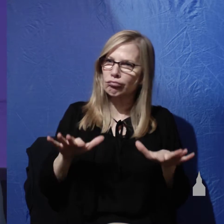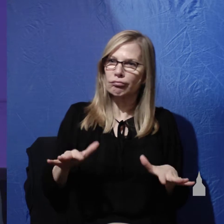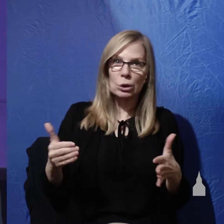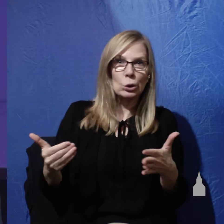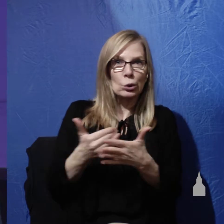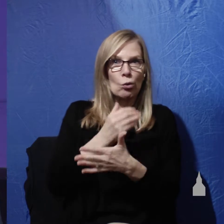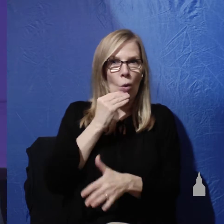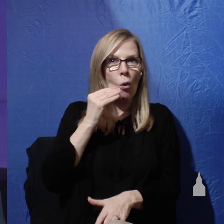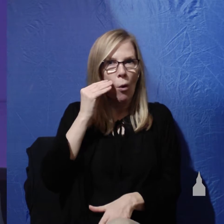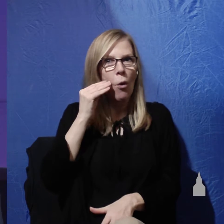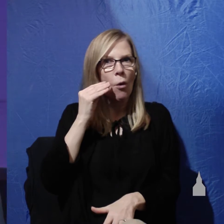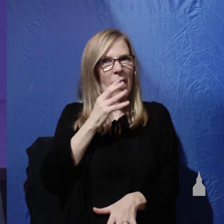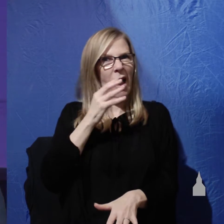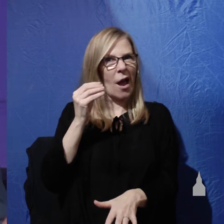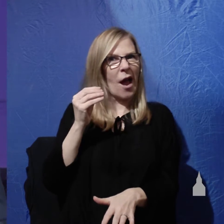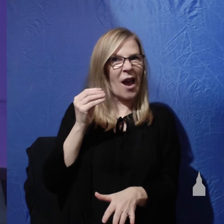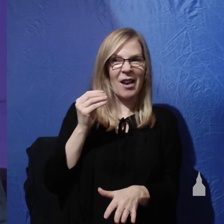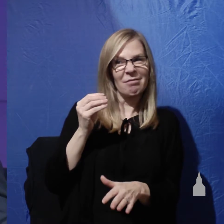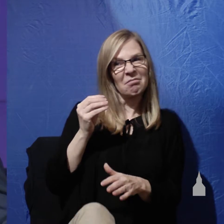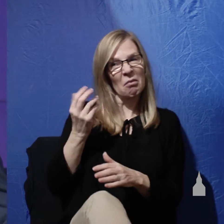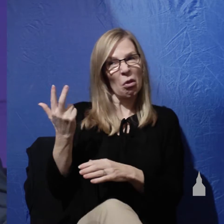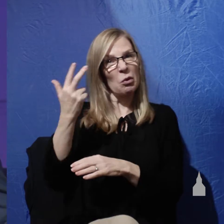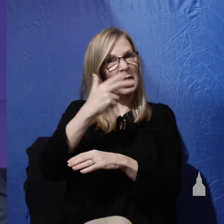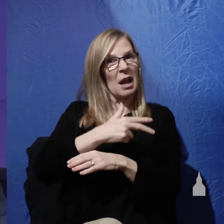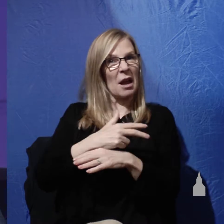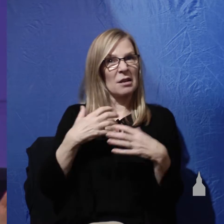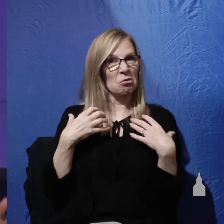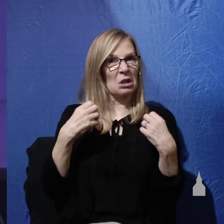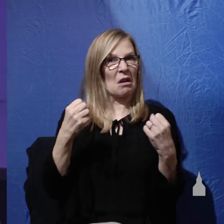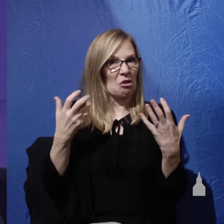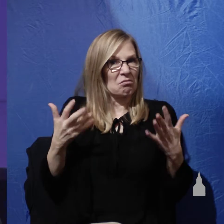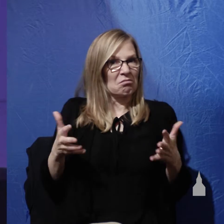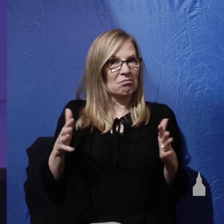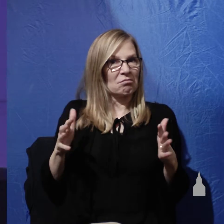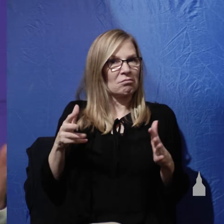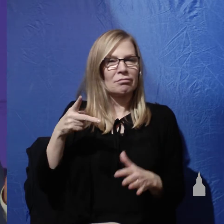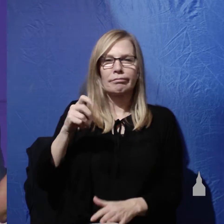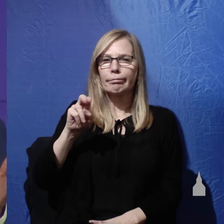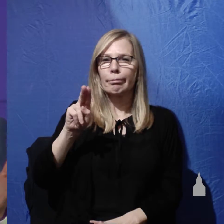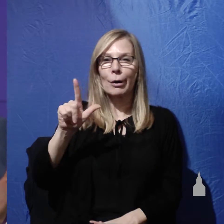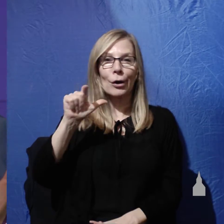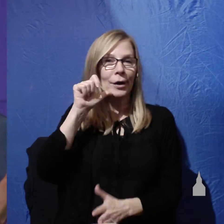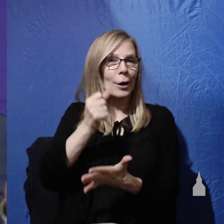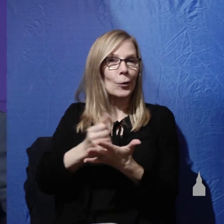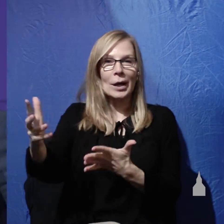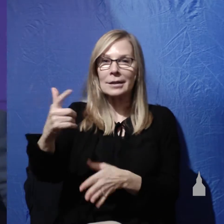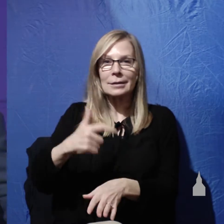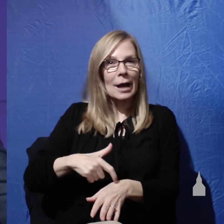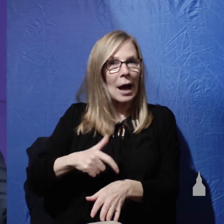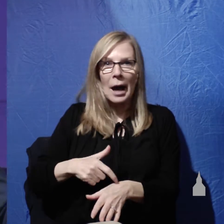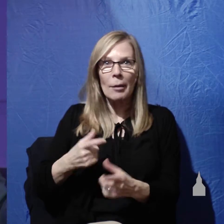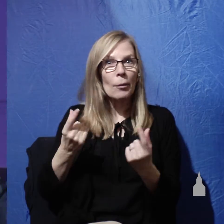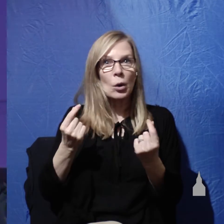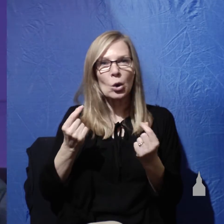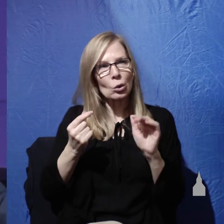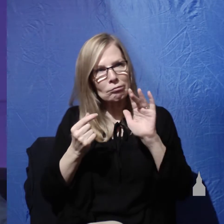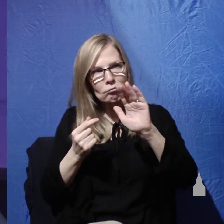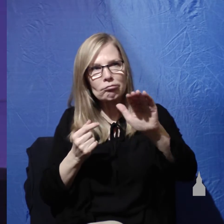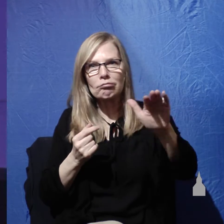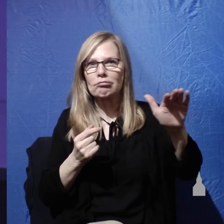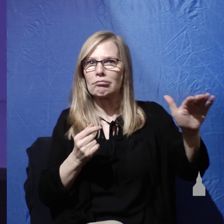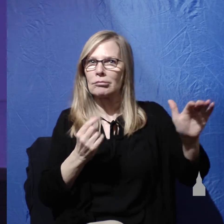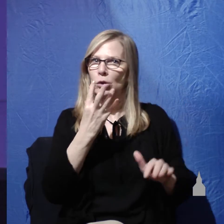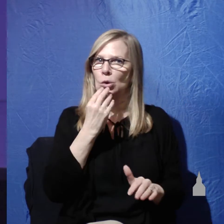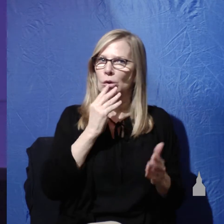new lodging and giving himself only 3 days to regroup, Paul wastes no time in reaching out to the